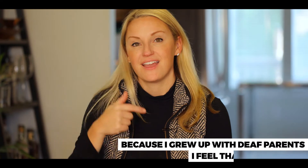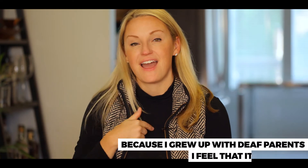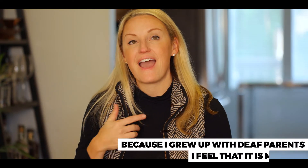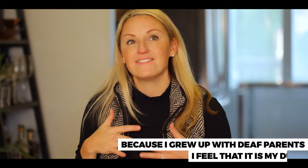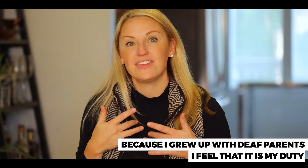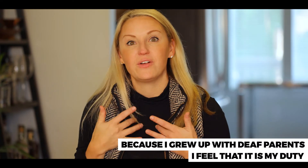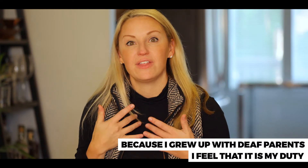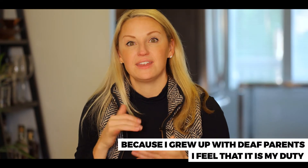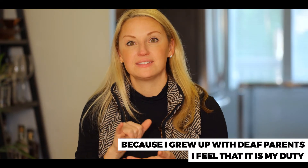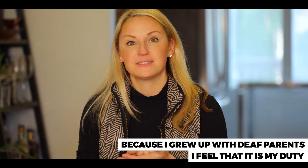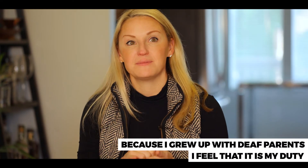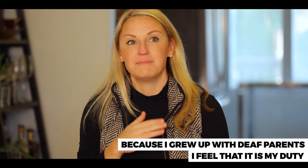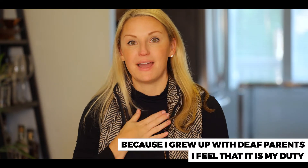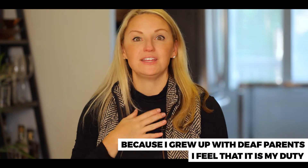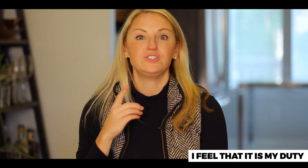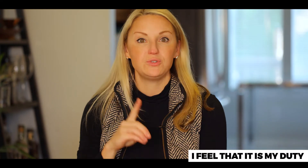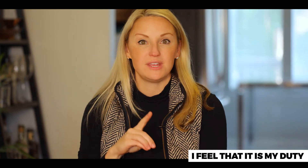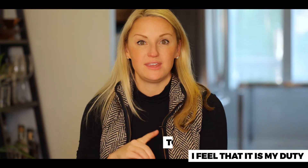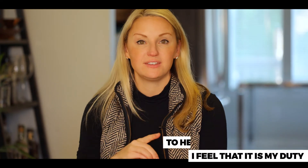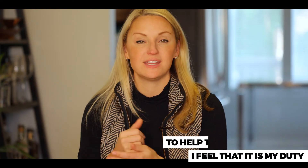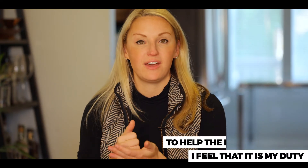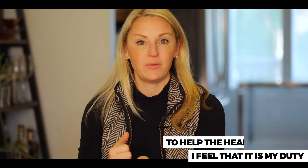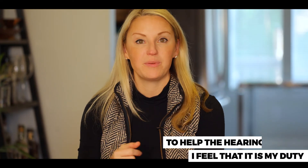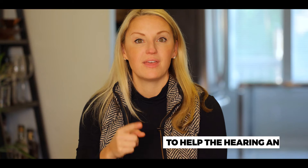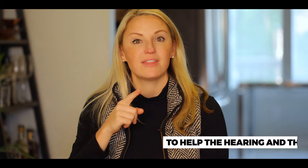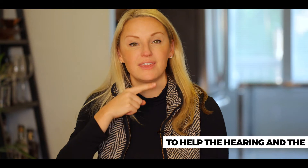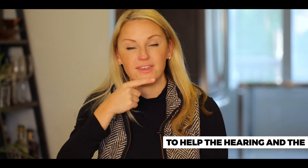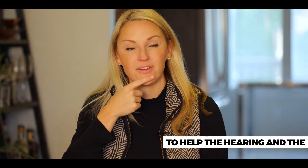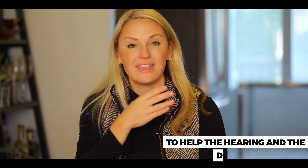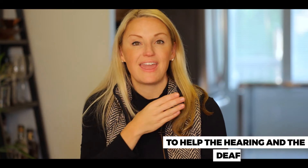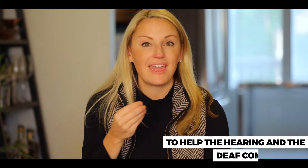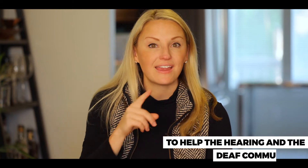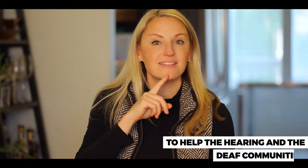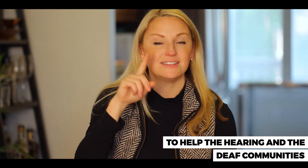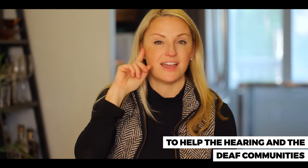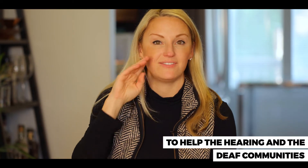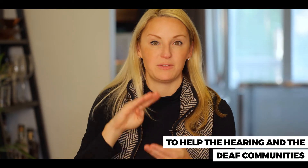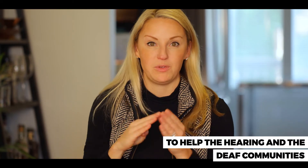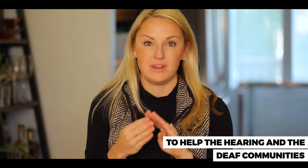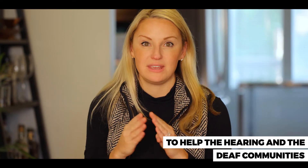I feel that it's my duty to help the hearing and the deaf communities.